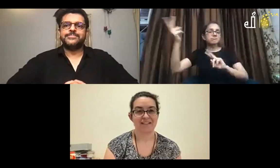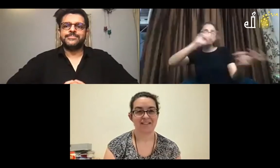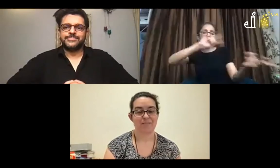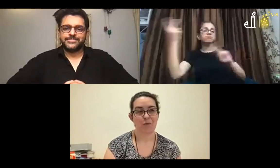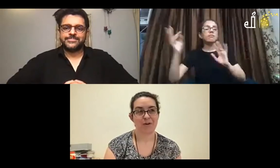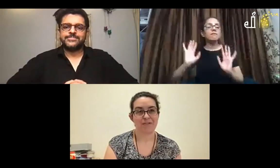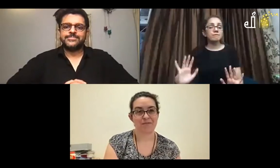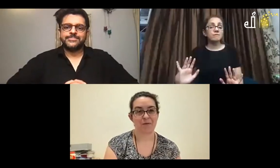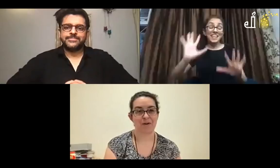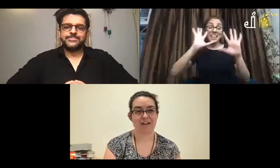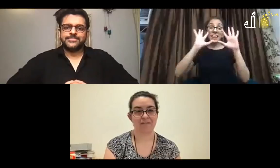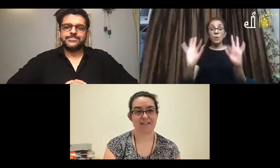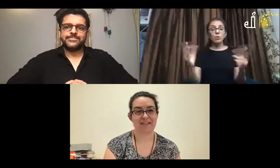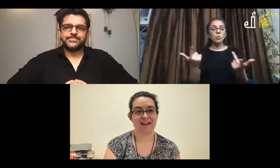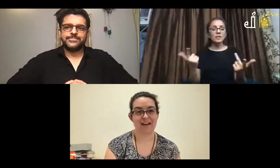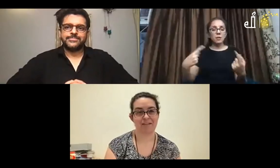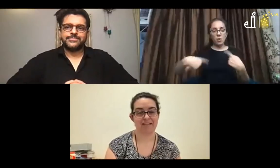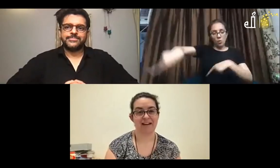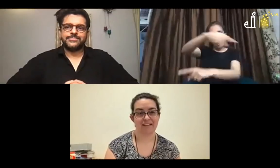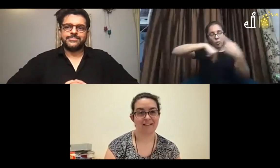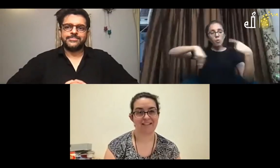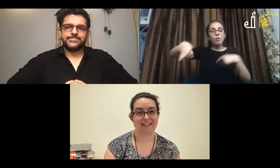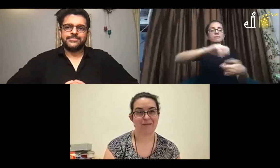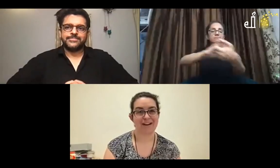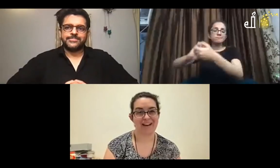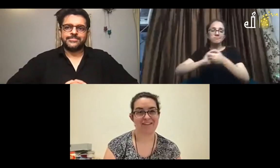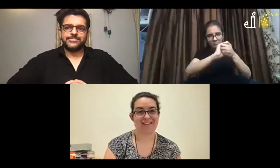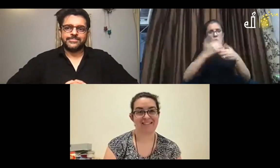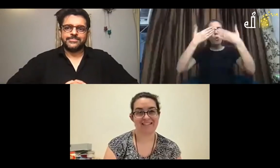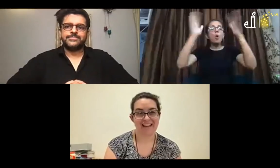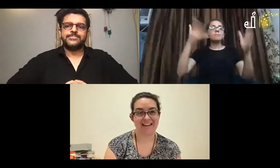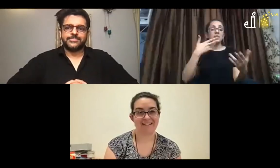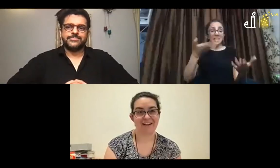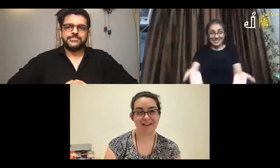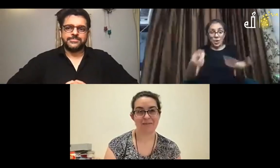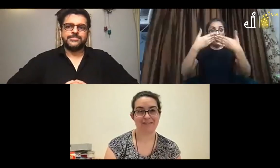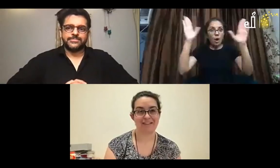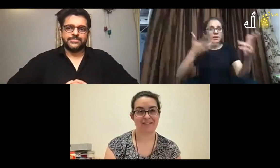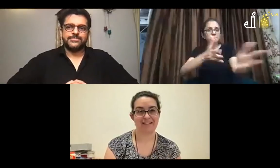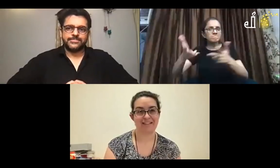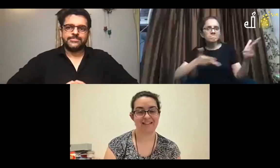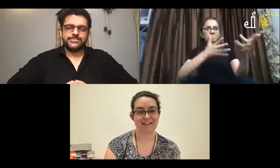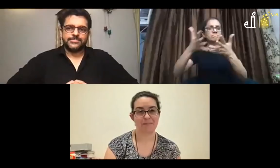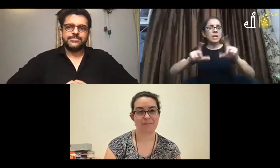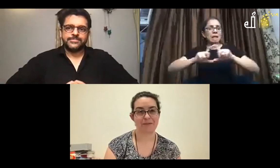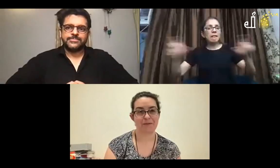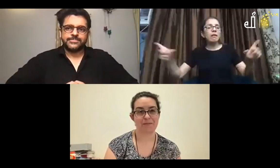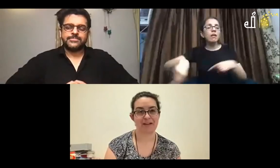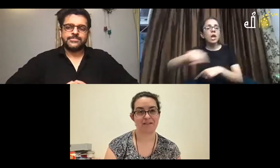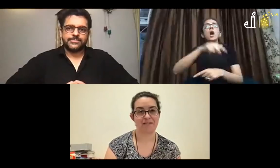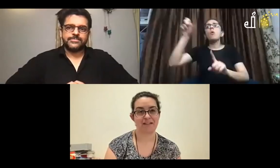think it's important for all of us to have these dialogues like we're having today and talk about these things and get other